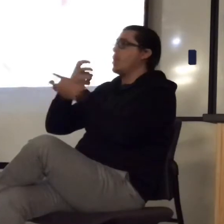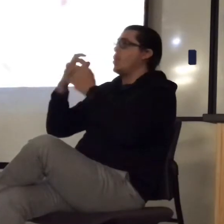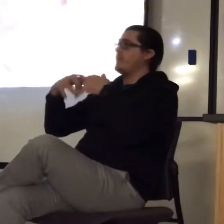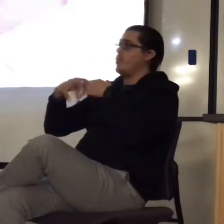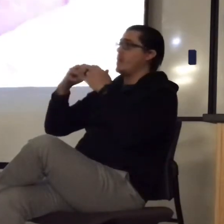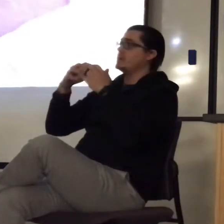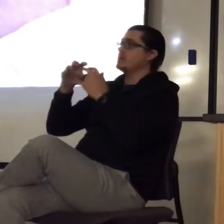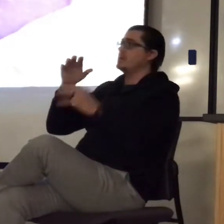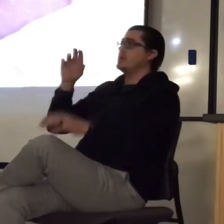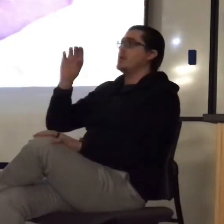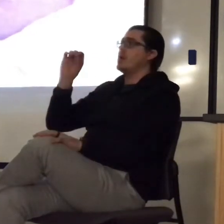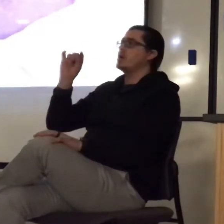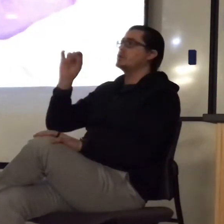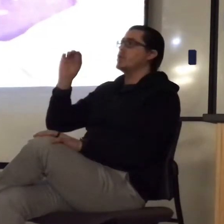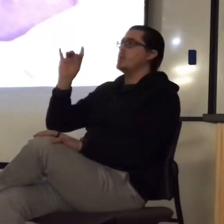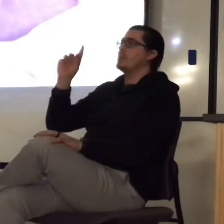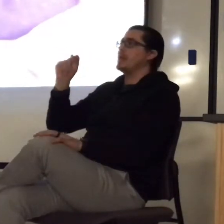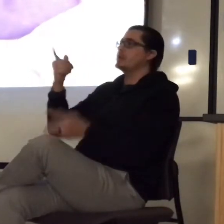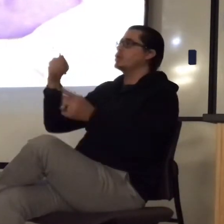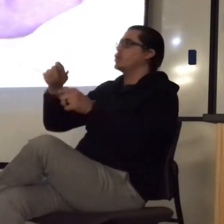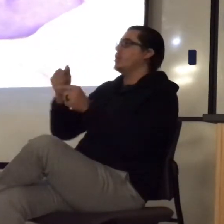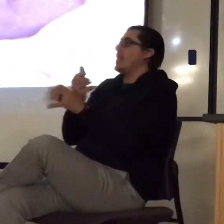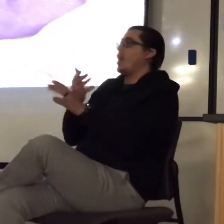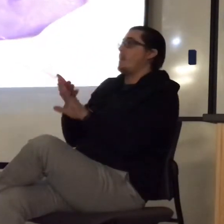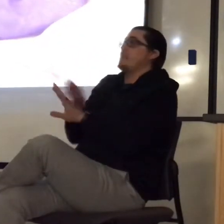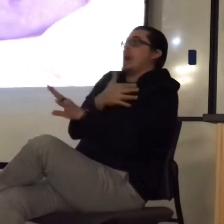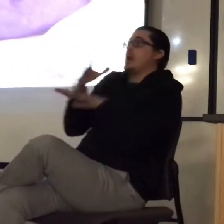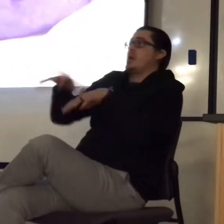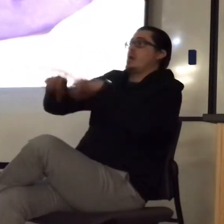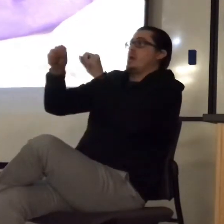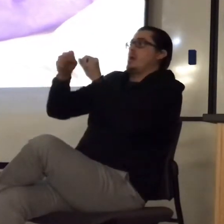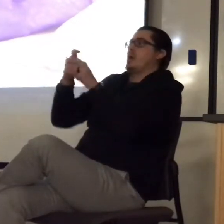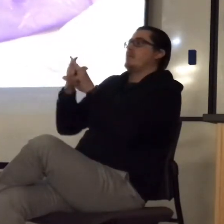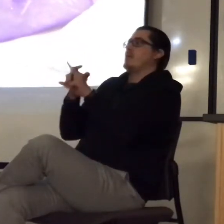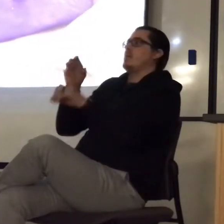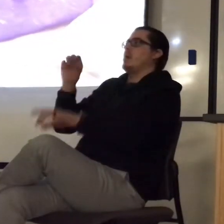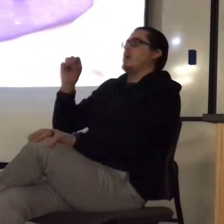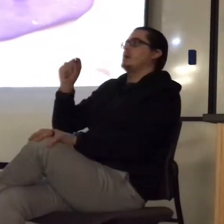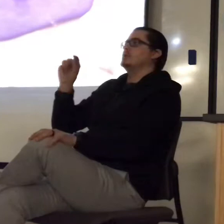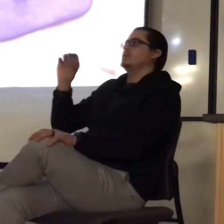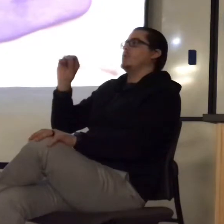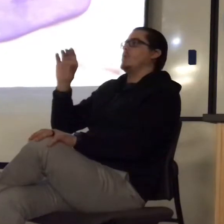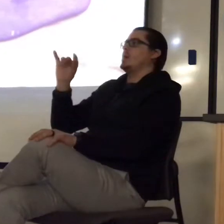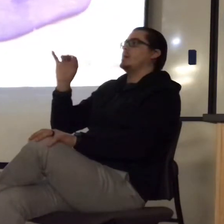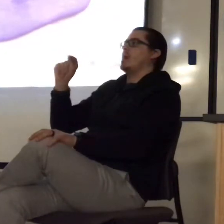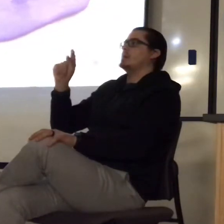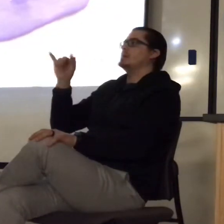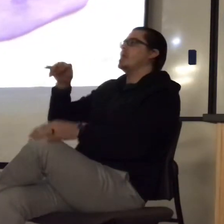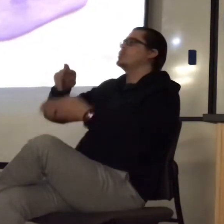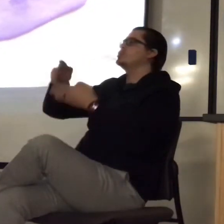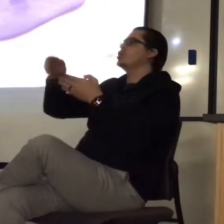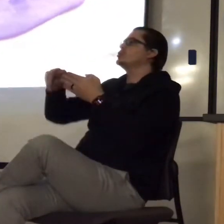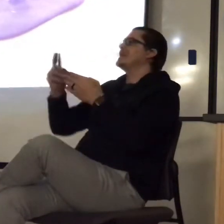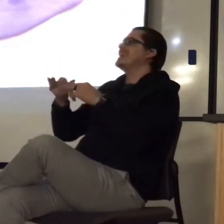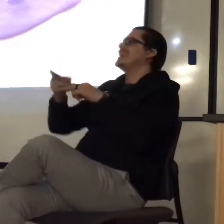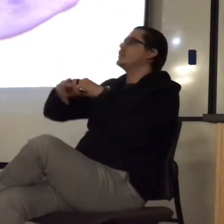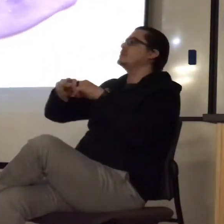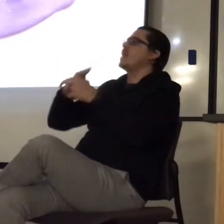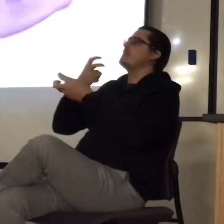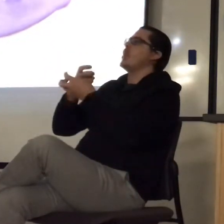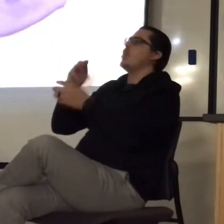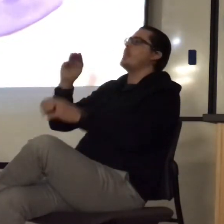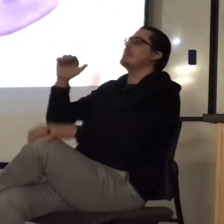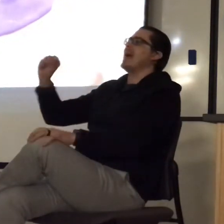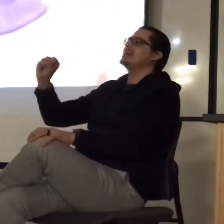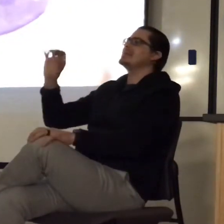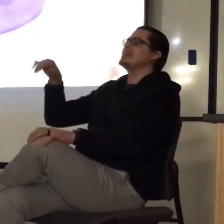by osteoblasts occur without prior bone resorption by osteoclasts. This results in an increase in bone mass and is